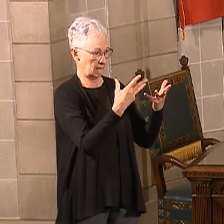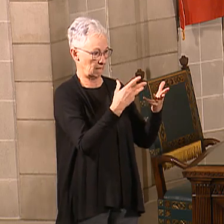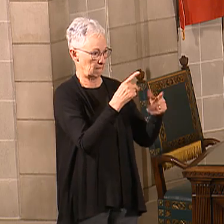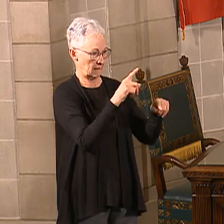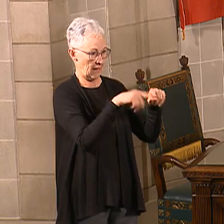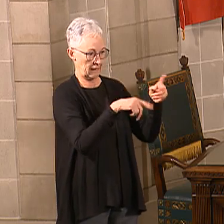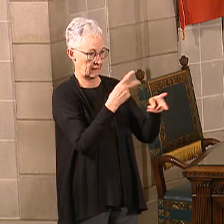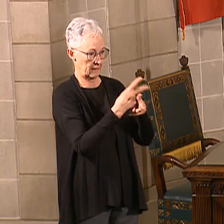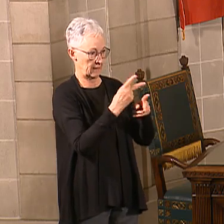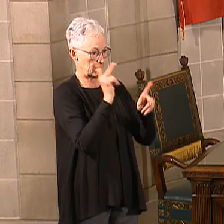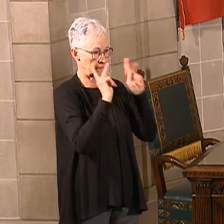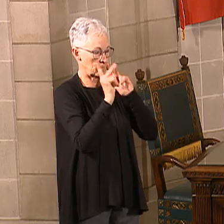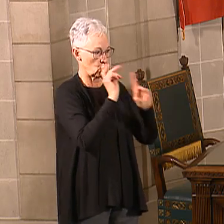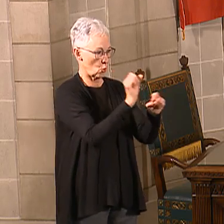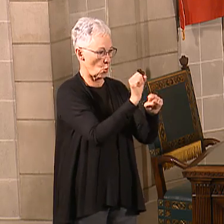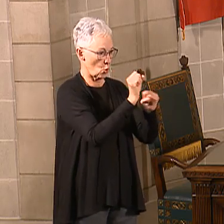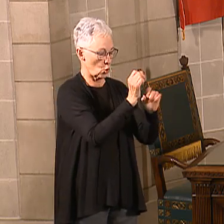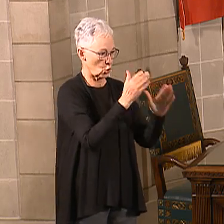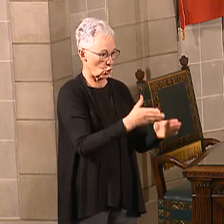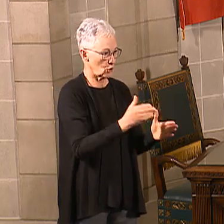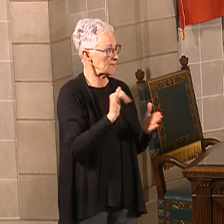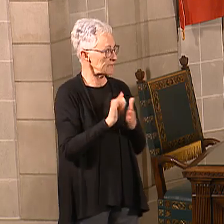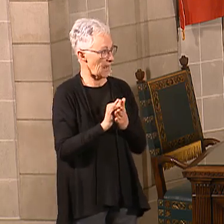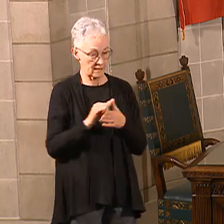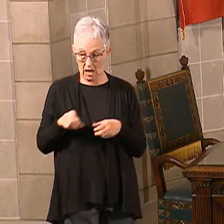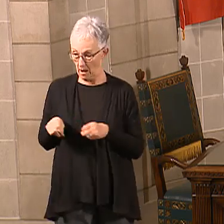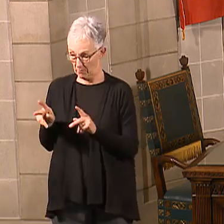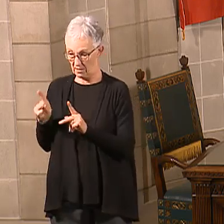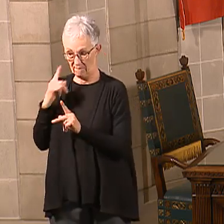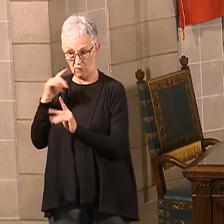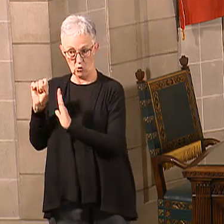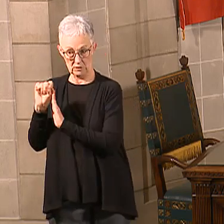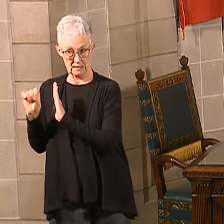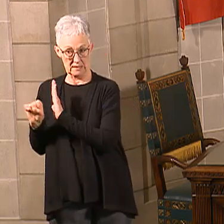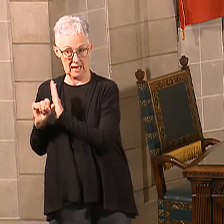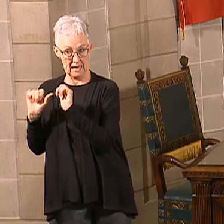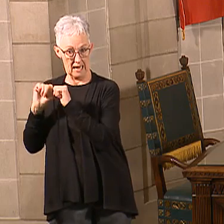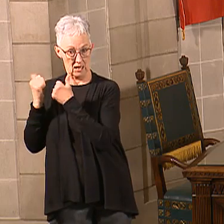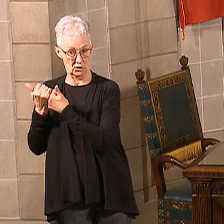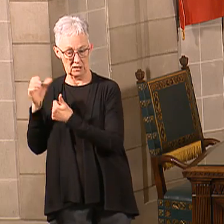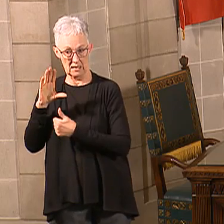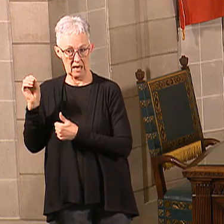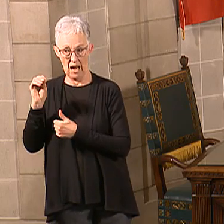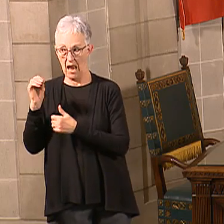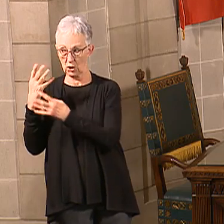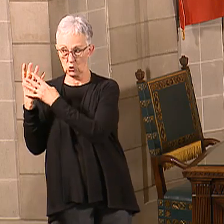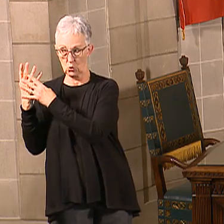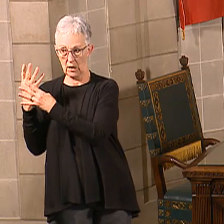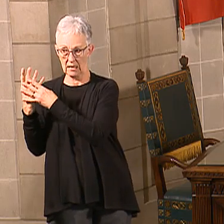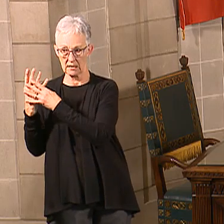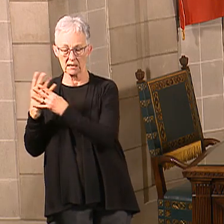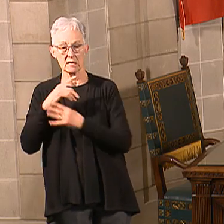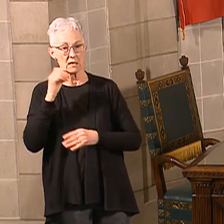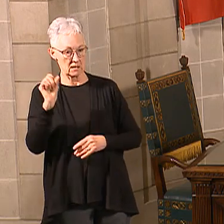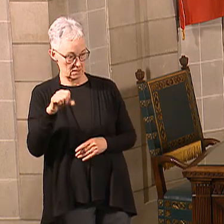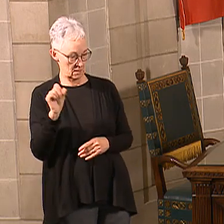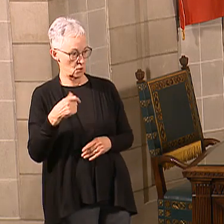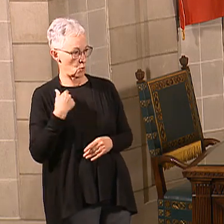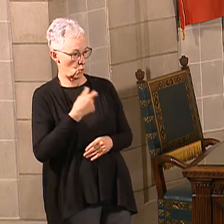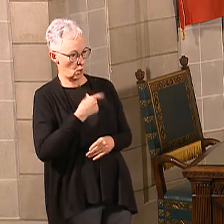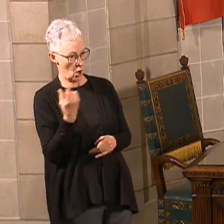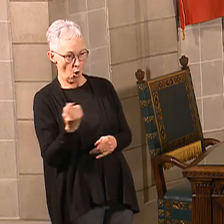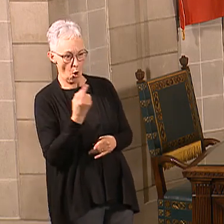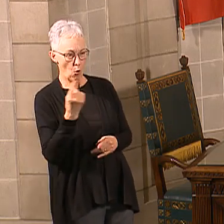agencies and specifically corrections? I think the answer is absolutely yes. We're always monitoring the talent marketplace as an employer